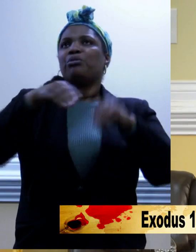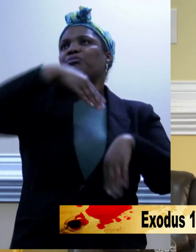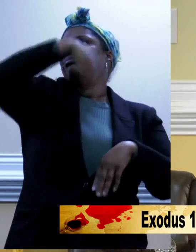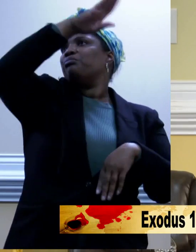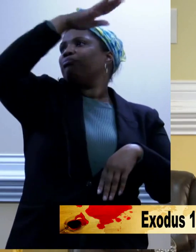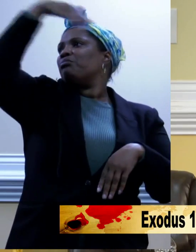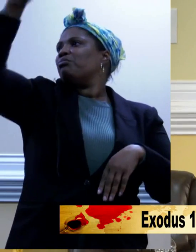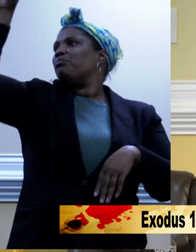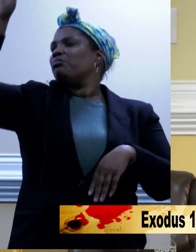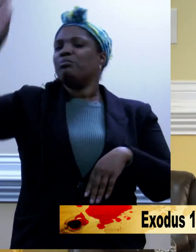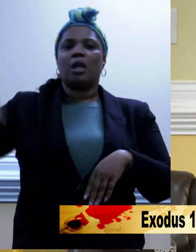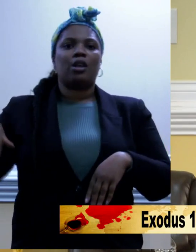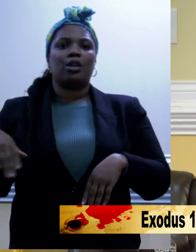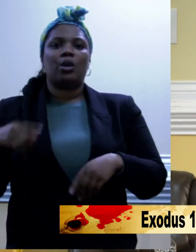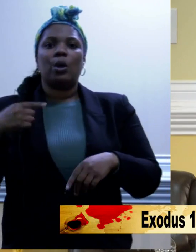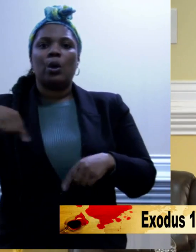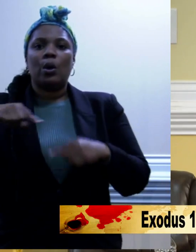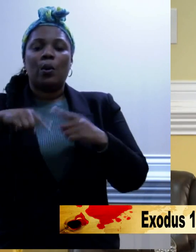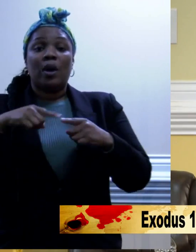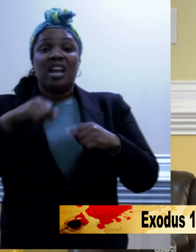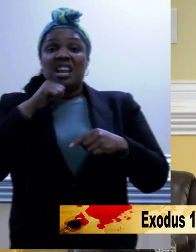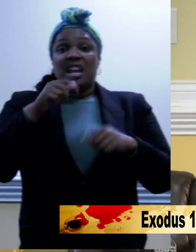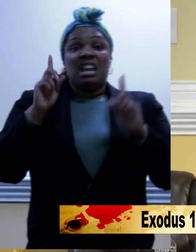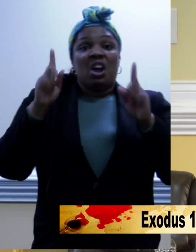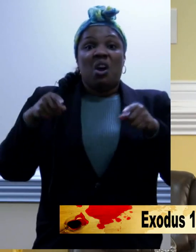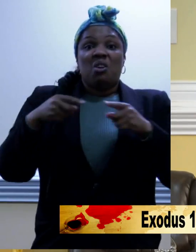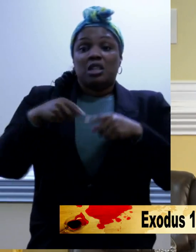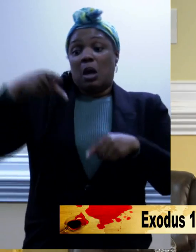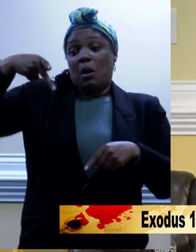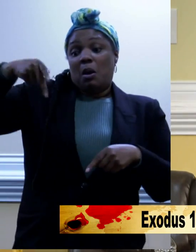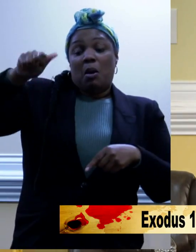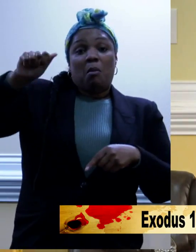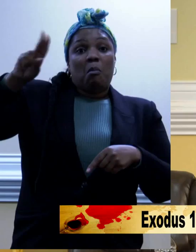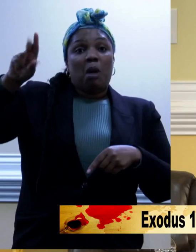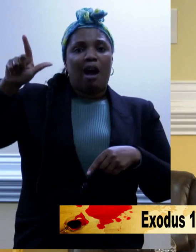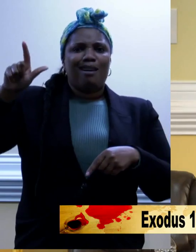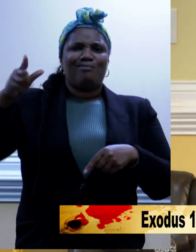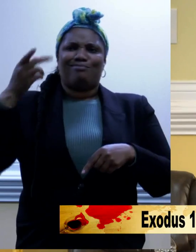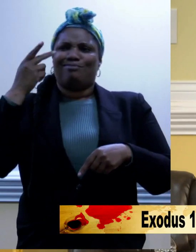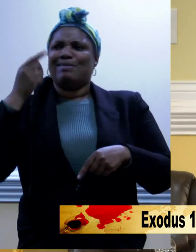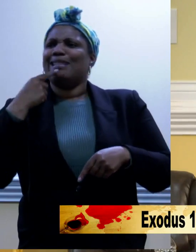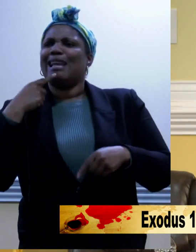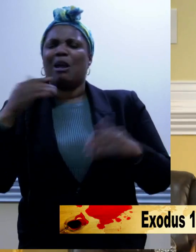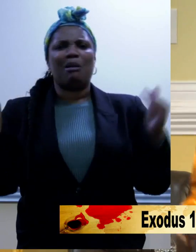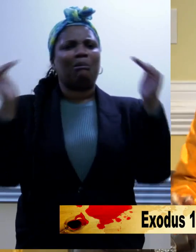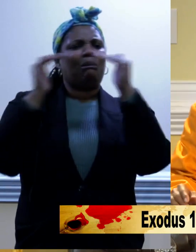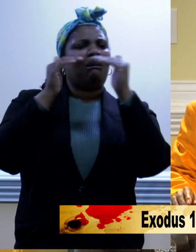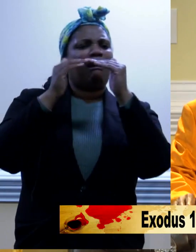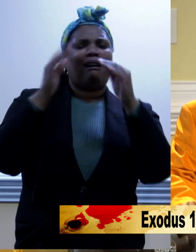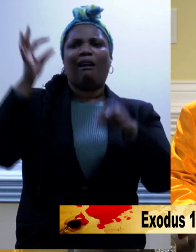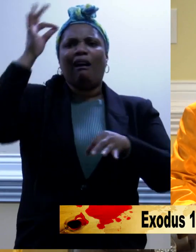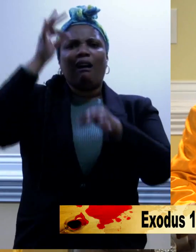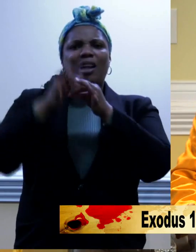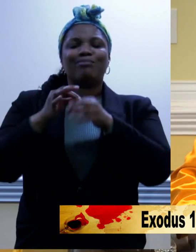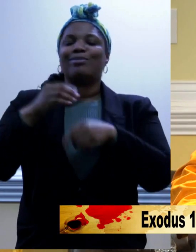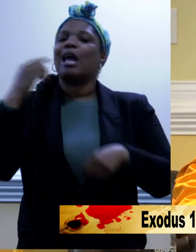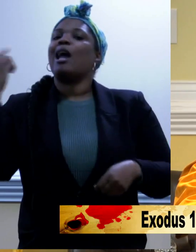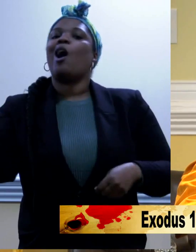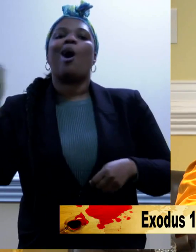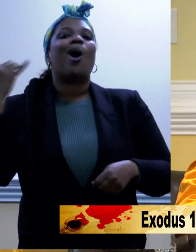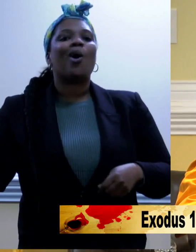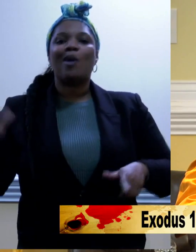So we didn't have to go to Paul to find out that the just shall live by faith. Nope. The just have always lived by